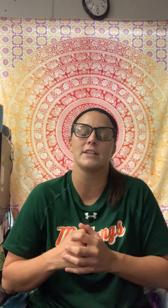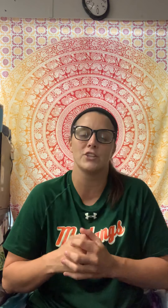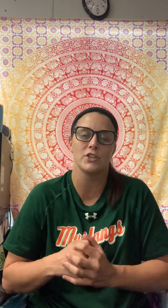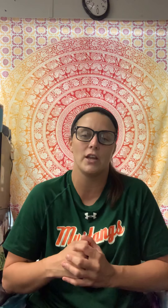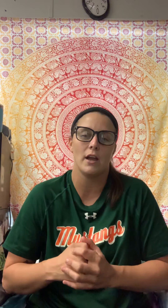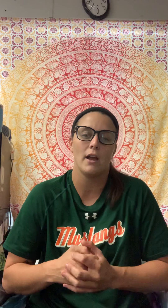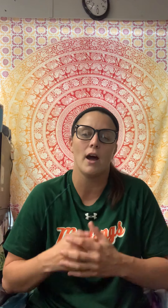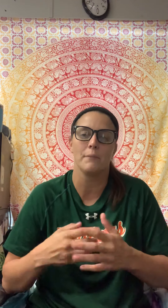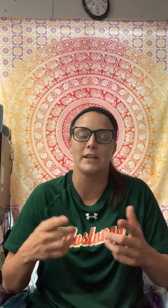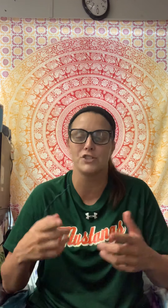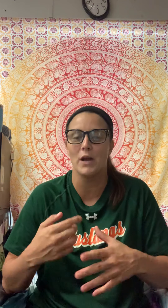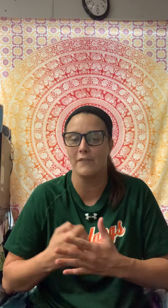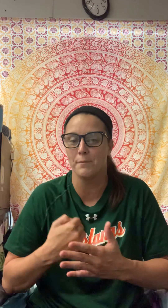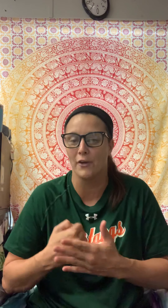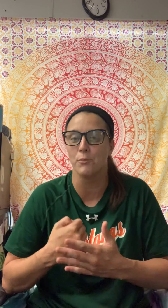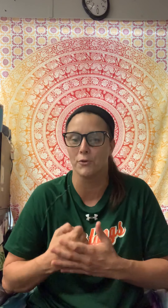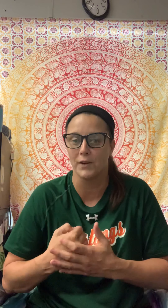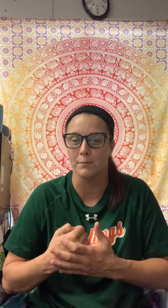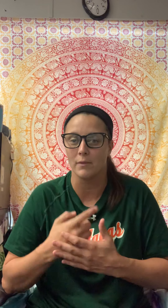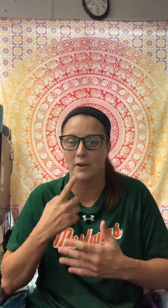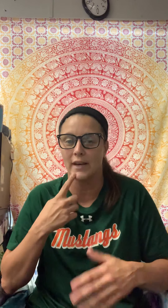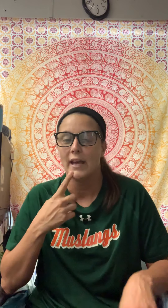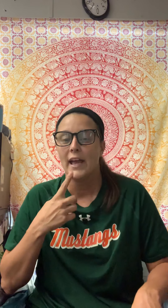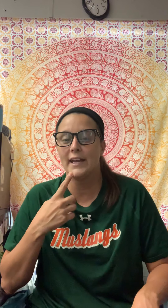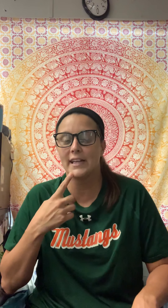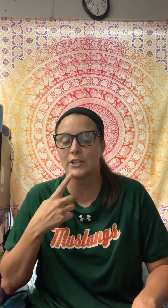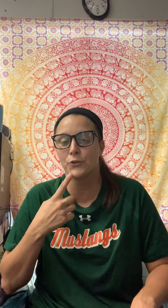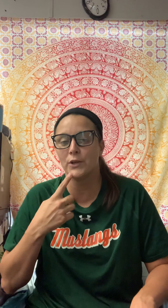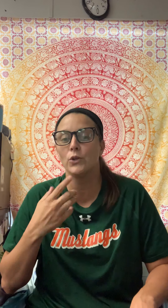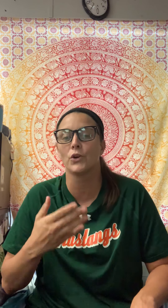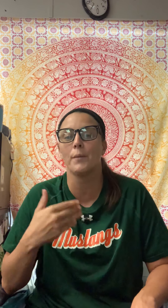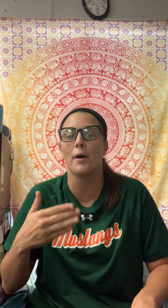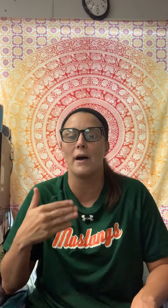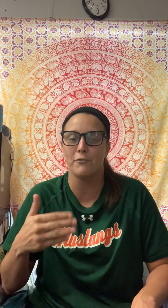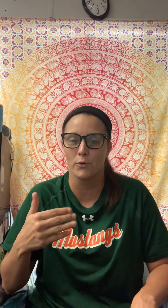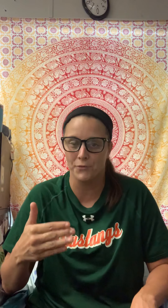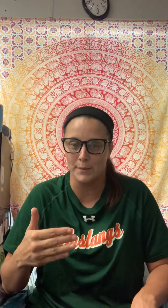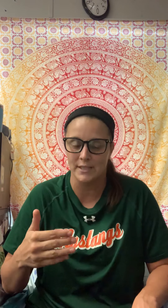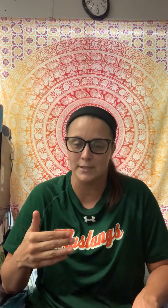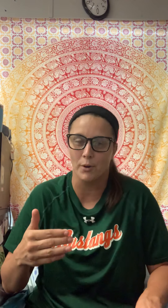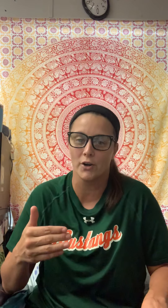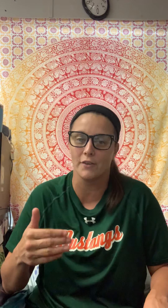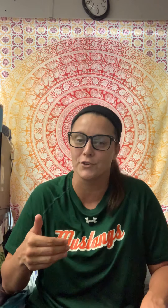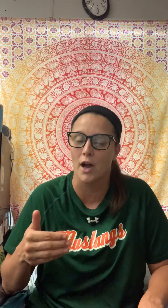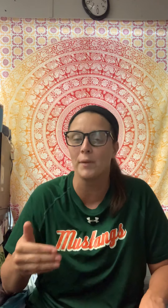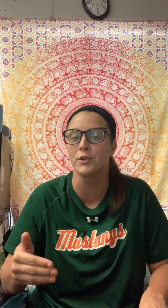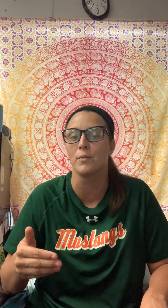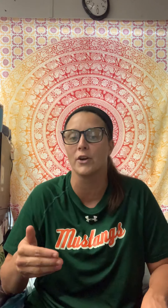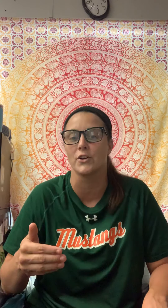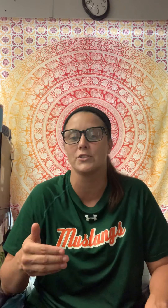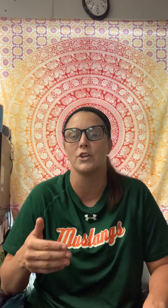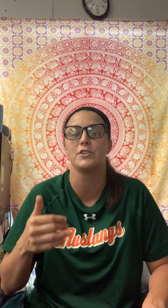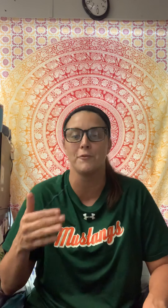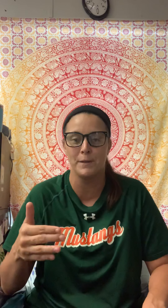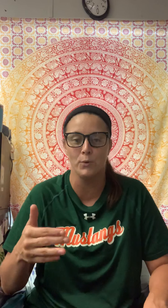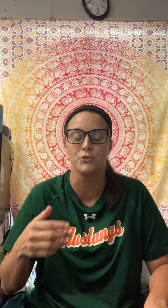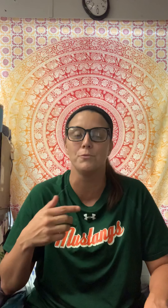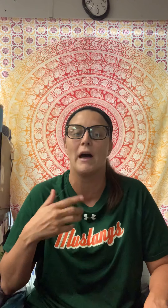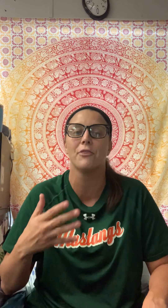attention because you have a mouth morpheme, all right? In ASL 3, you learn about mouth morphemes. It's a part of your non-manual markers. Deaf people do mouth